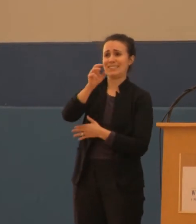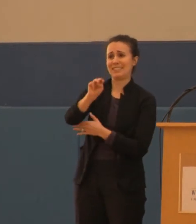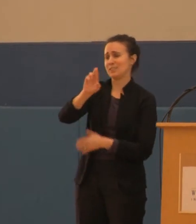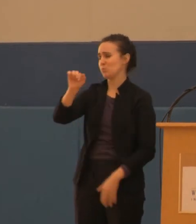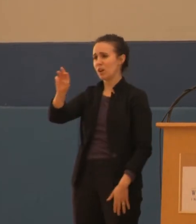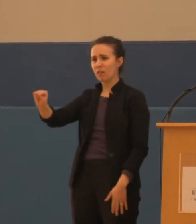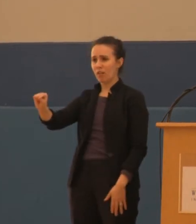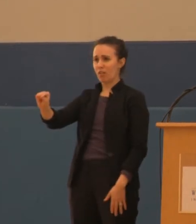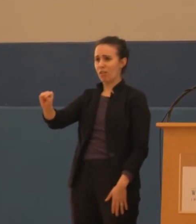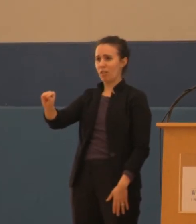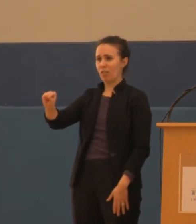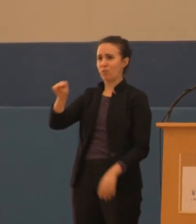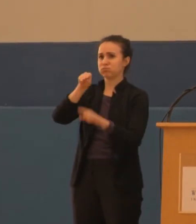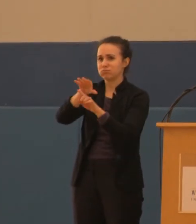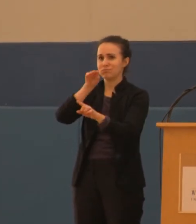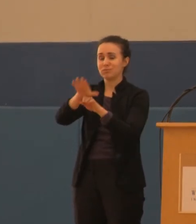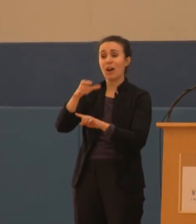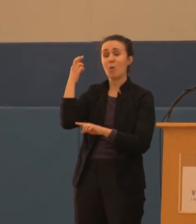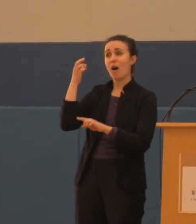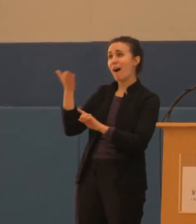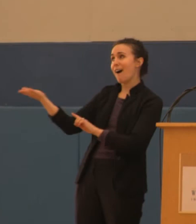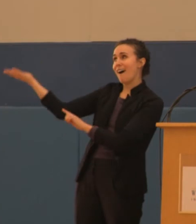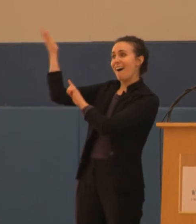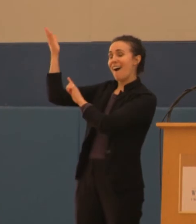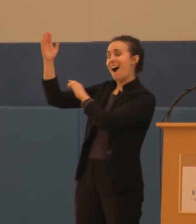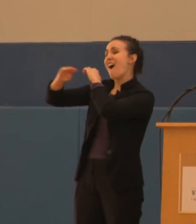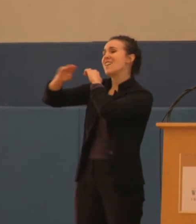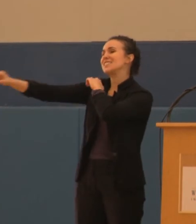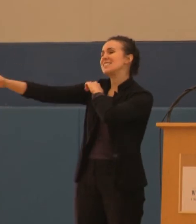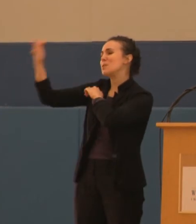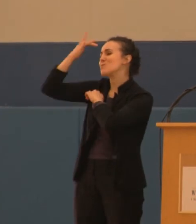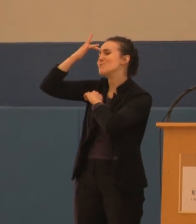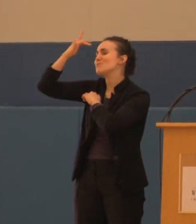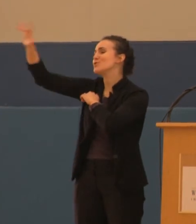racism, thanks to our very stable genius of a president.